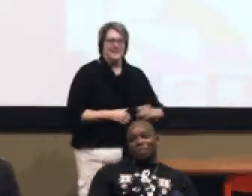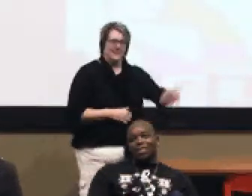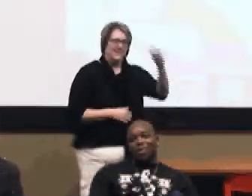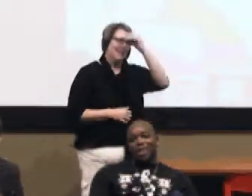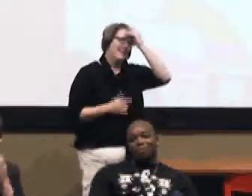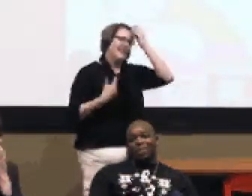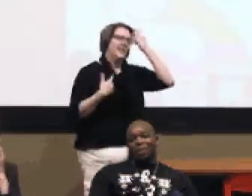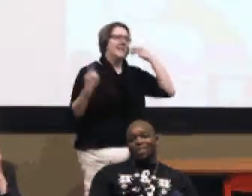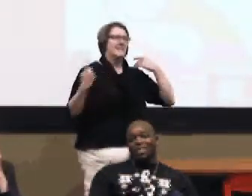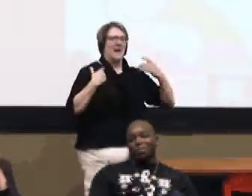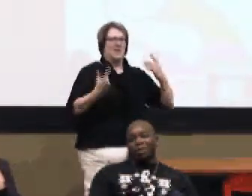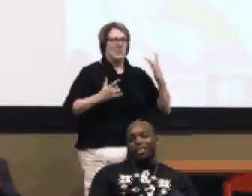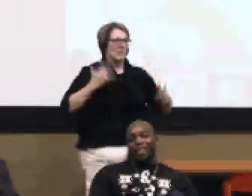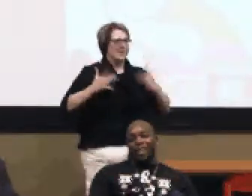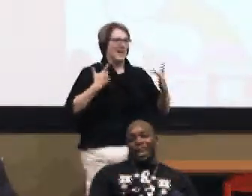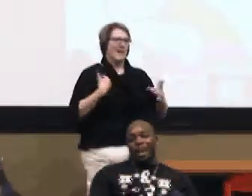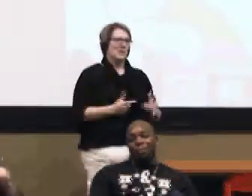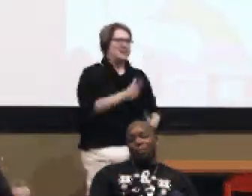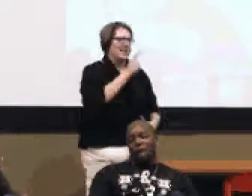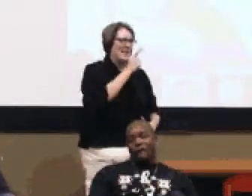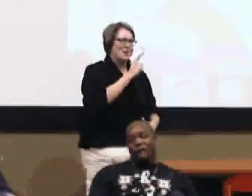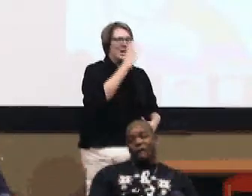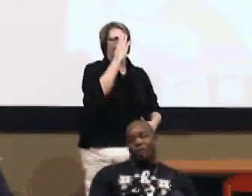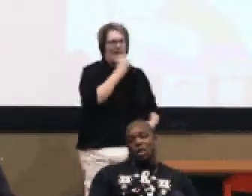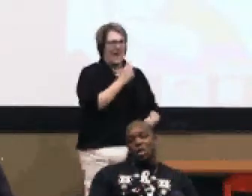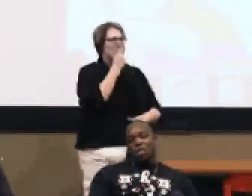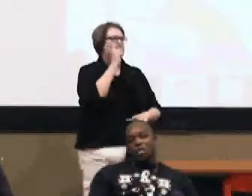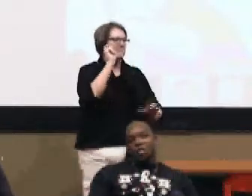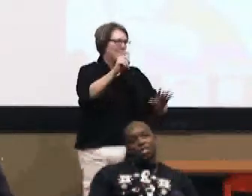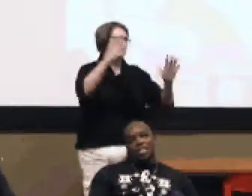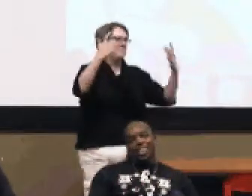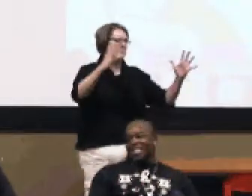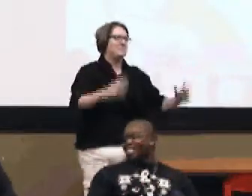now, he's got me so amped up. I just need some lunch and a nap.